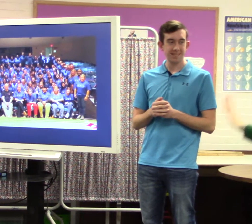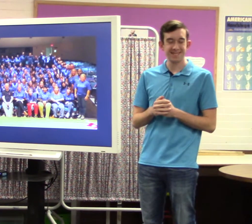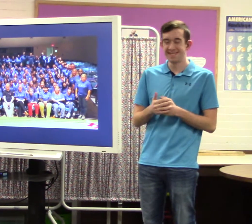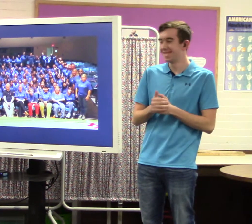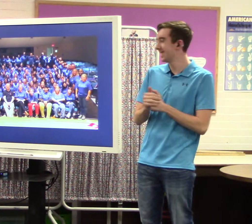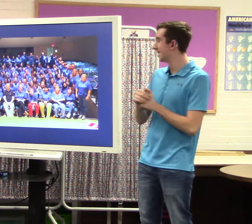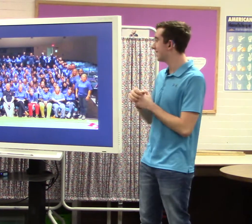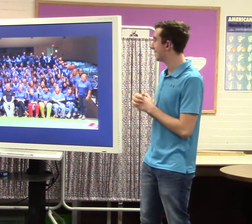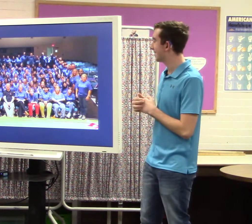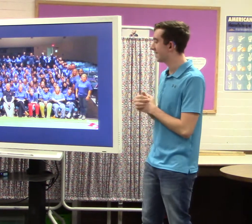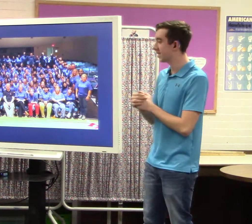that, sorry.